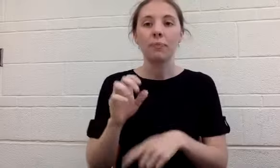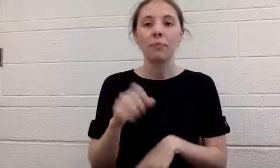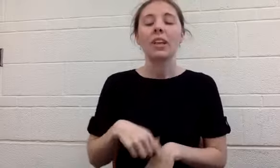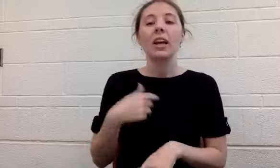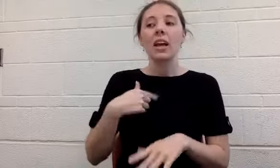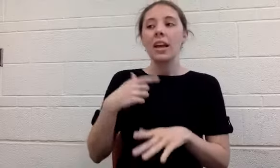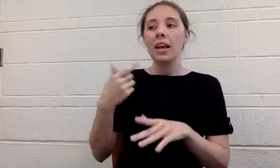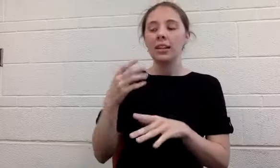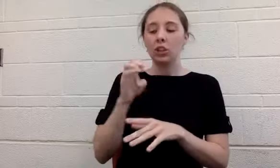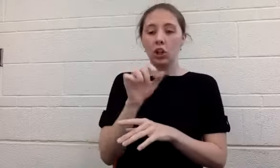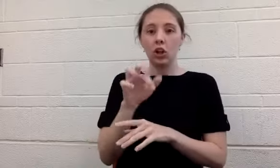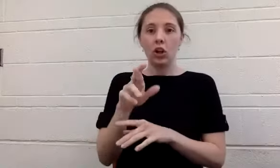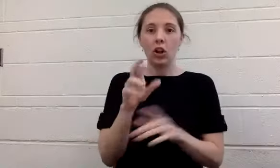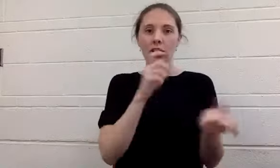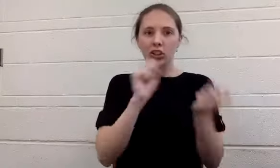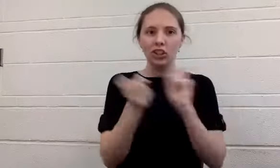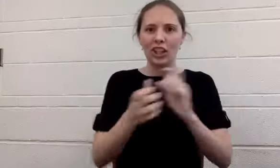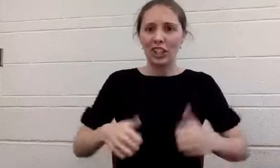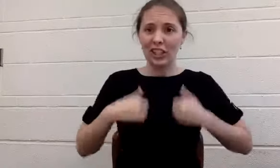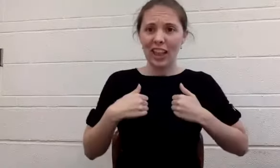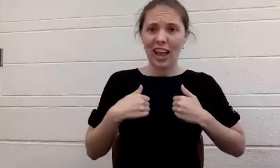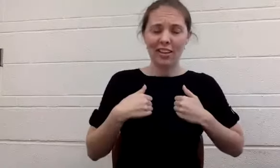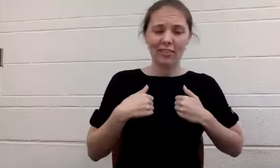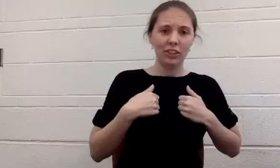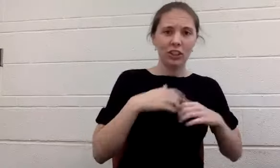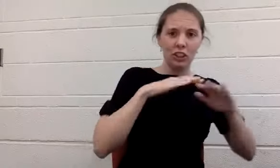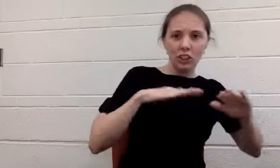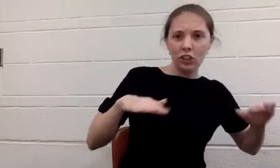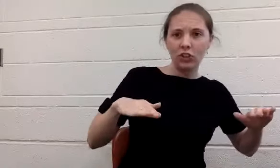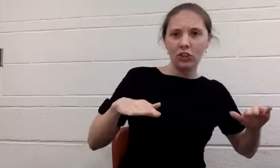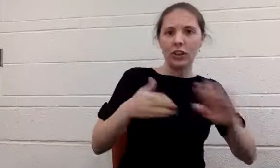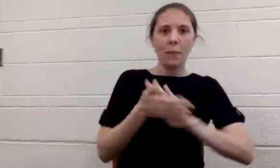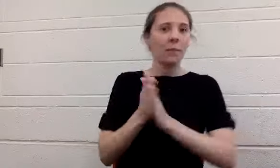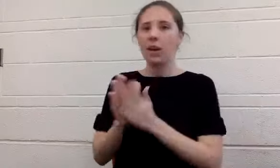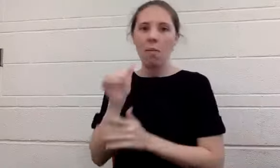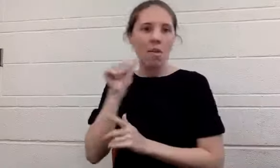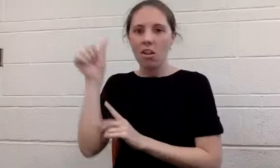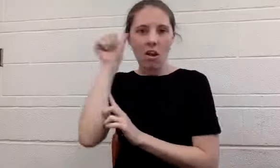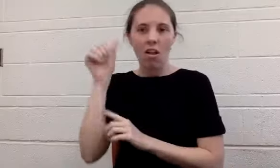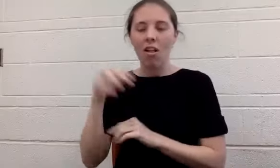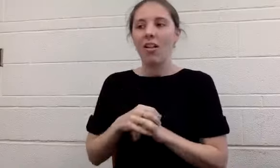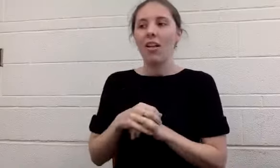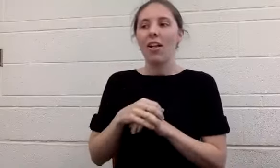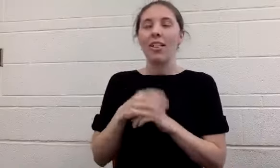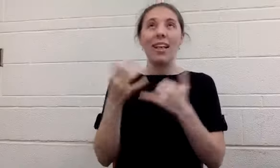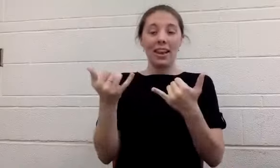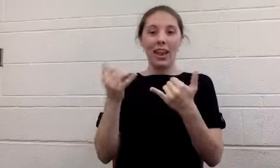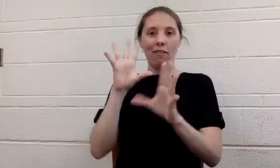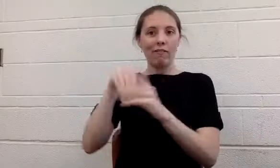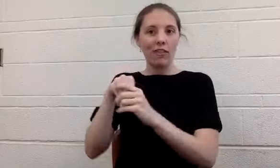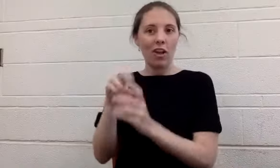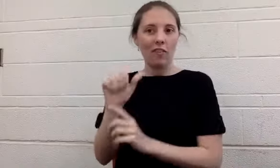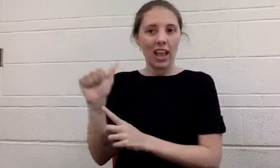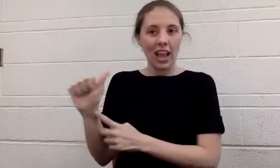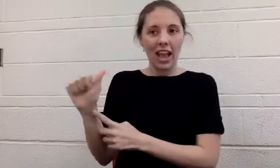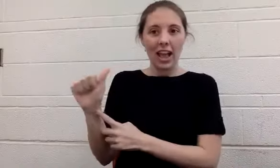my mom and how it was for her. Okay. Thanks, Earl. I know. I love you, buddy. Anyway, always so hard for me to